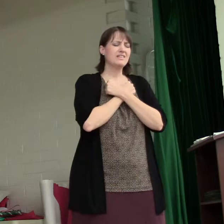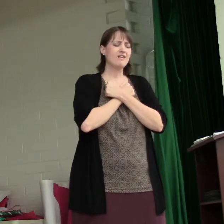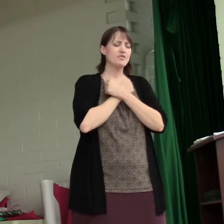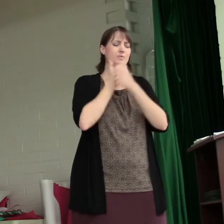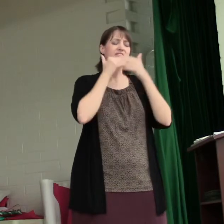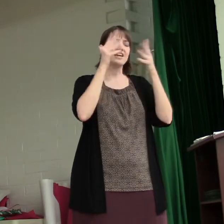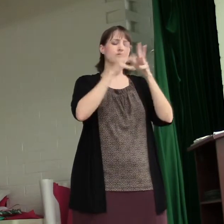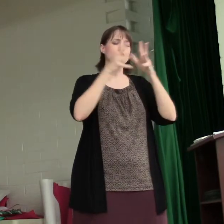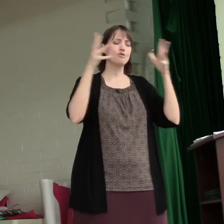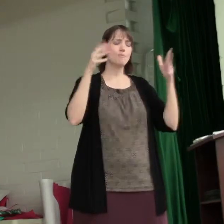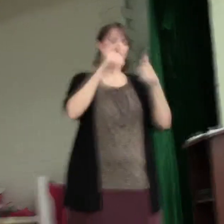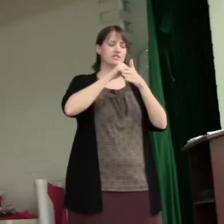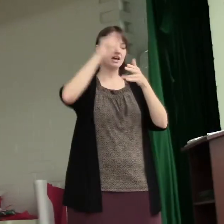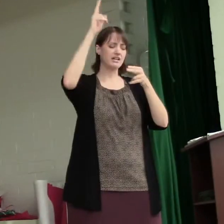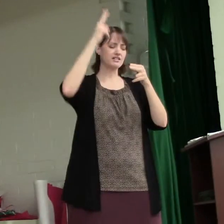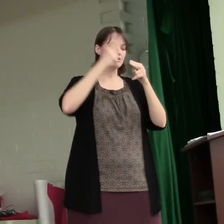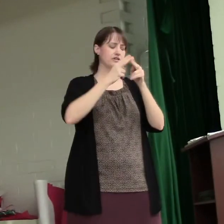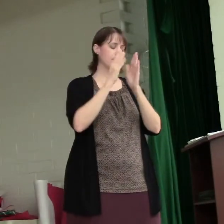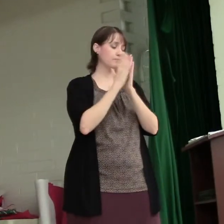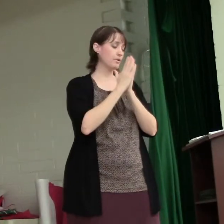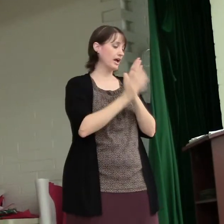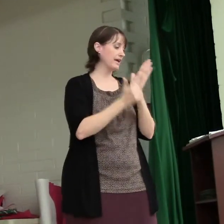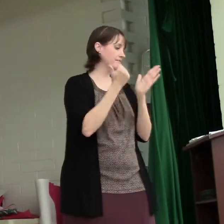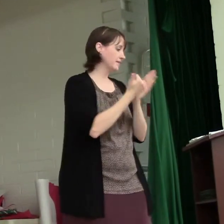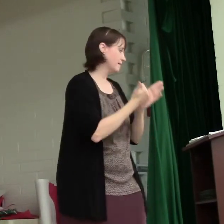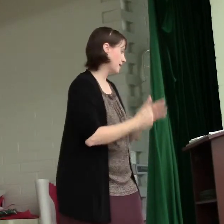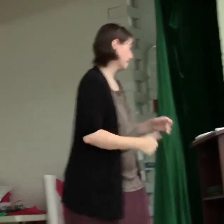Love you. Thank you so much. And it's in your name we pray. Amen.